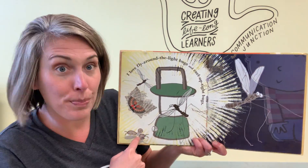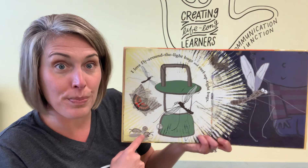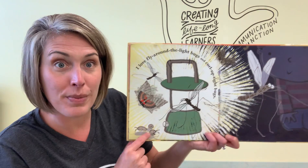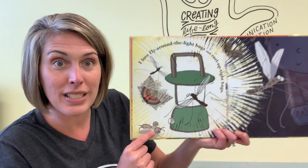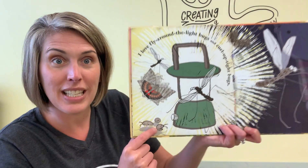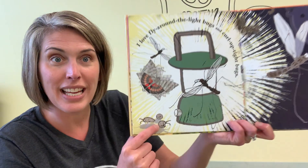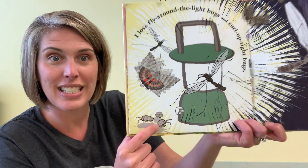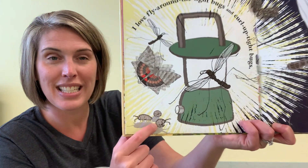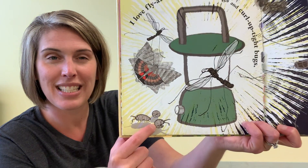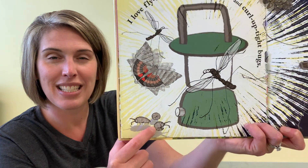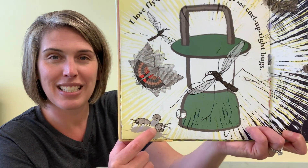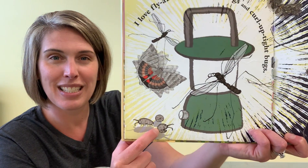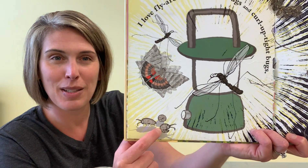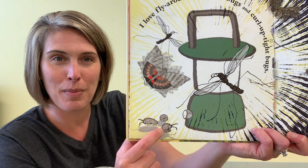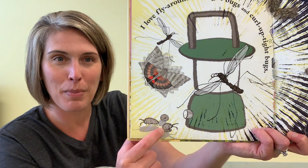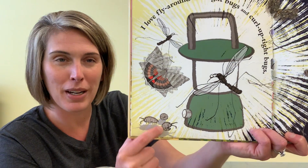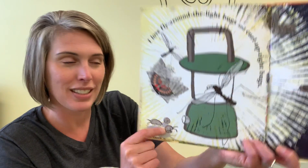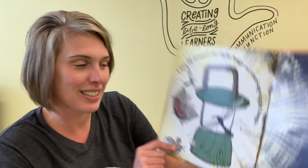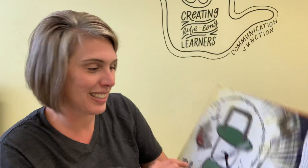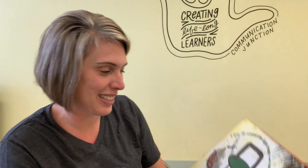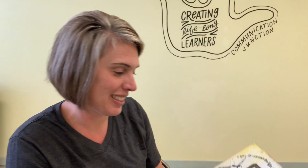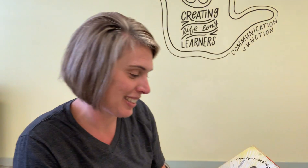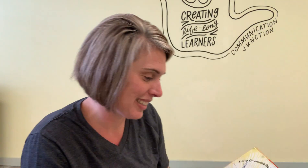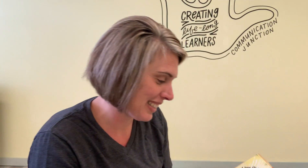Whoop, tight bugs.